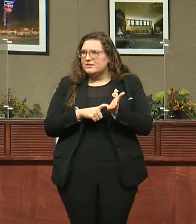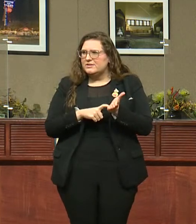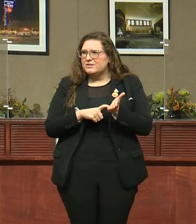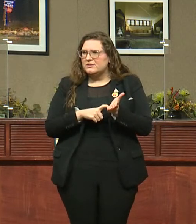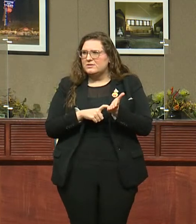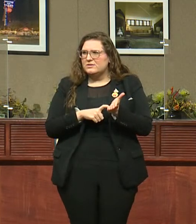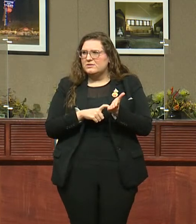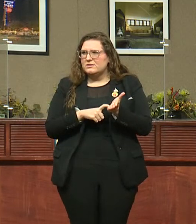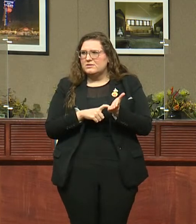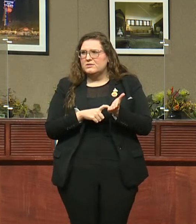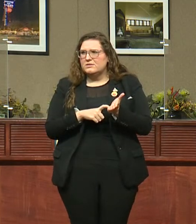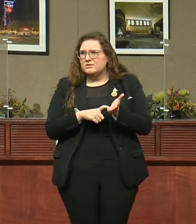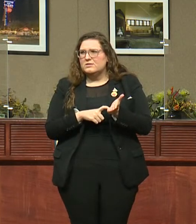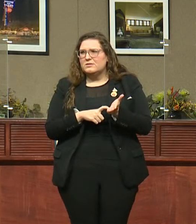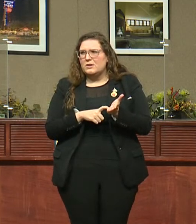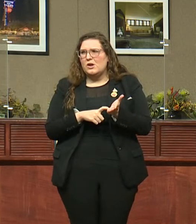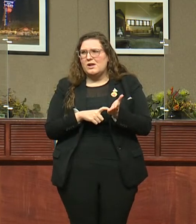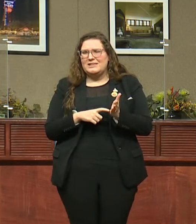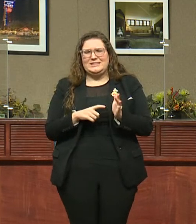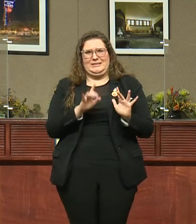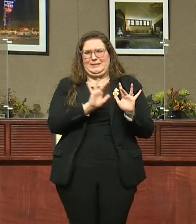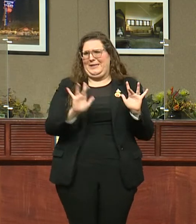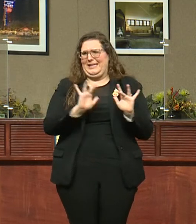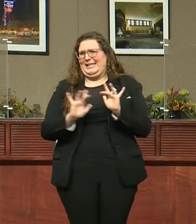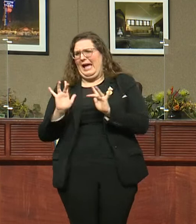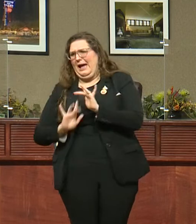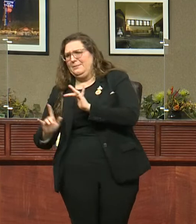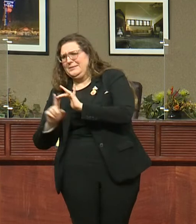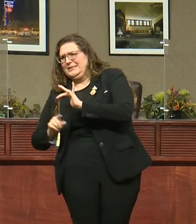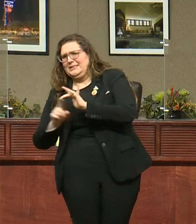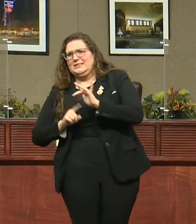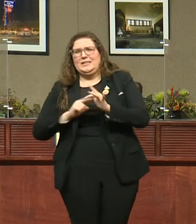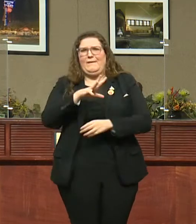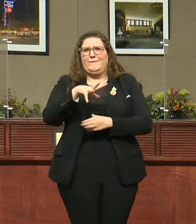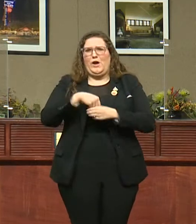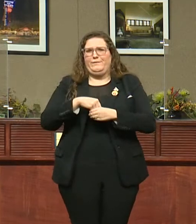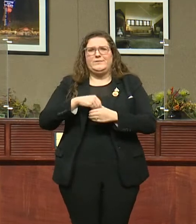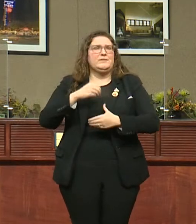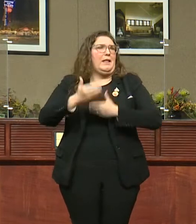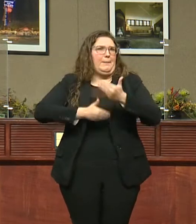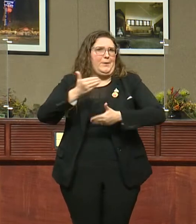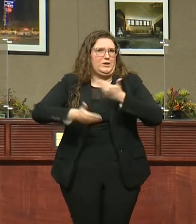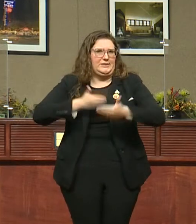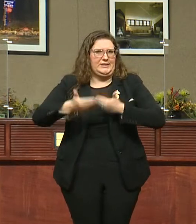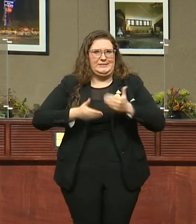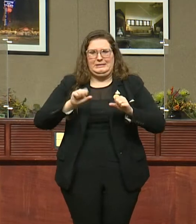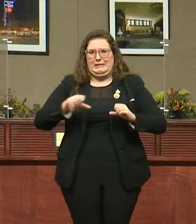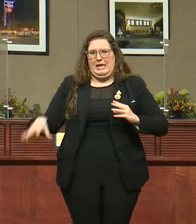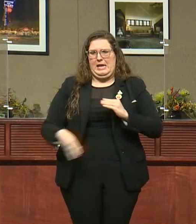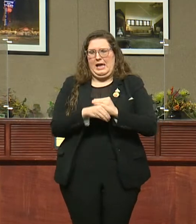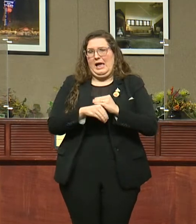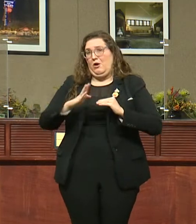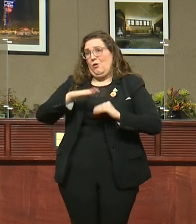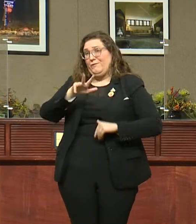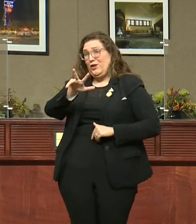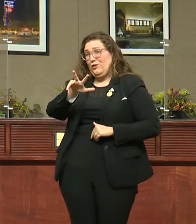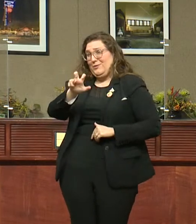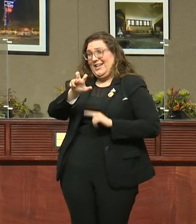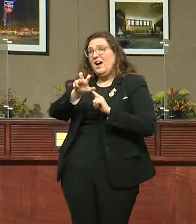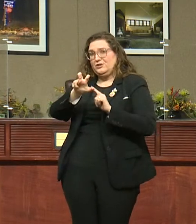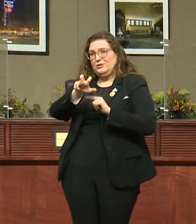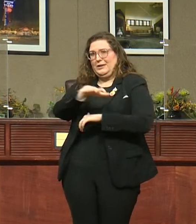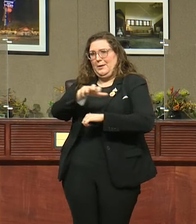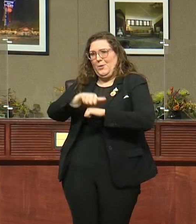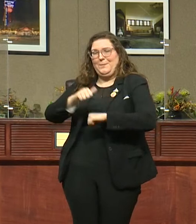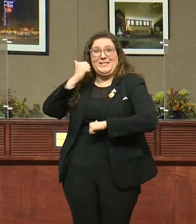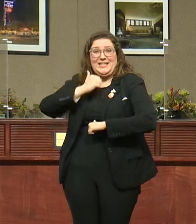another 300 appointments a day. We have not opened the schedule yet because we are working